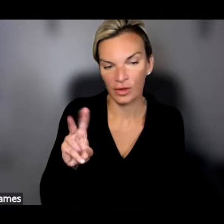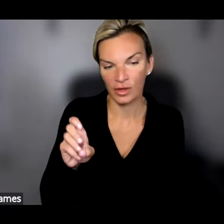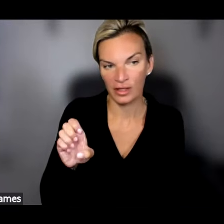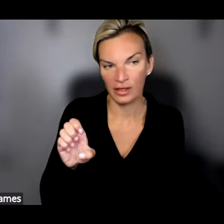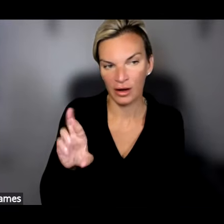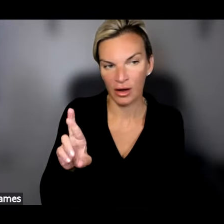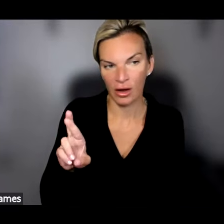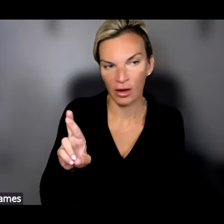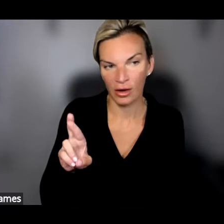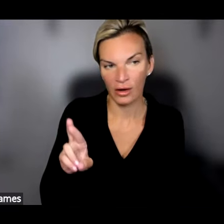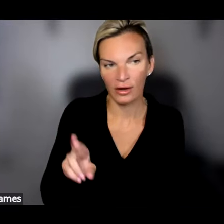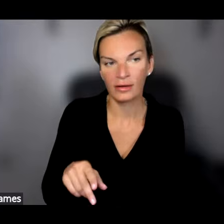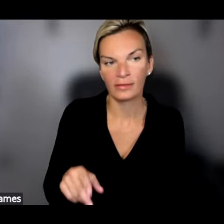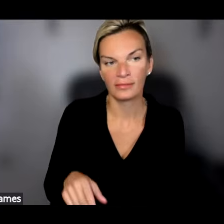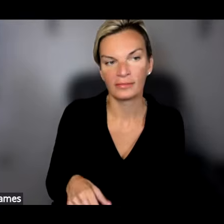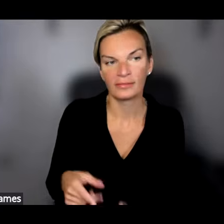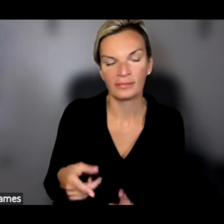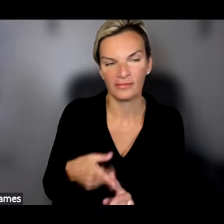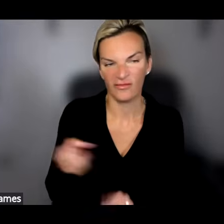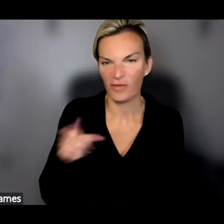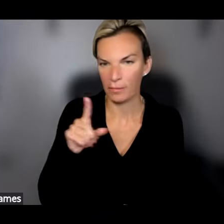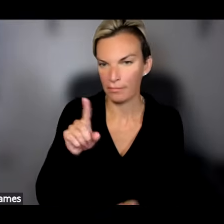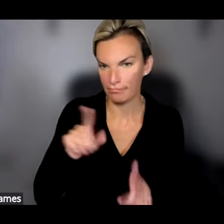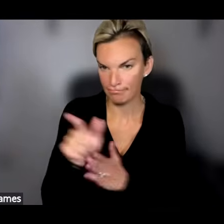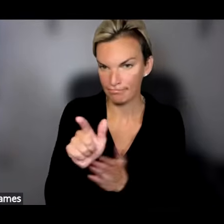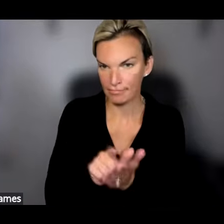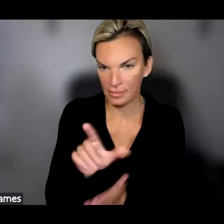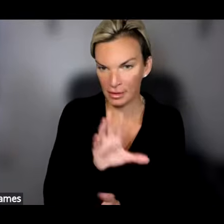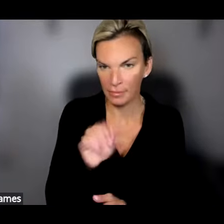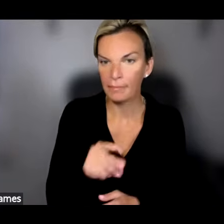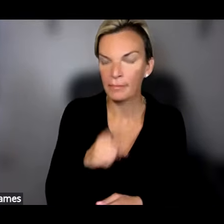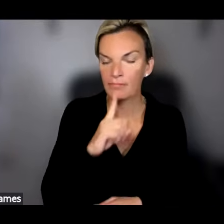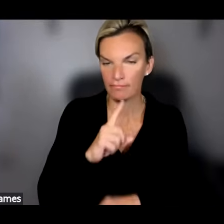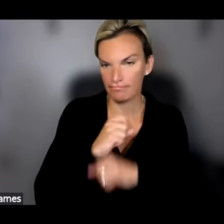OLIVIA-FLOWER of Dykema-Gossett, appearing on behalf of Protect My Free Speech.